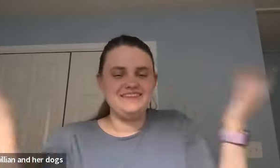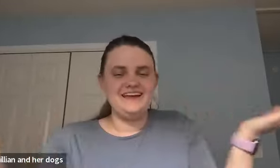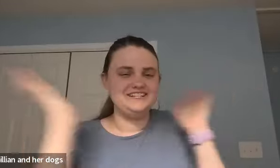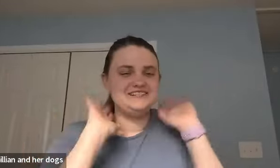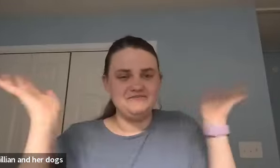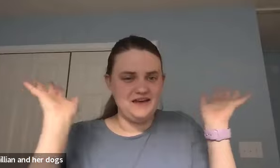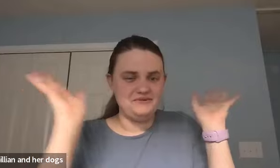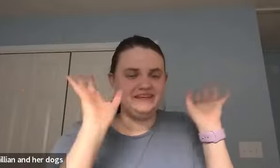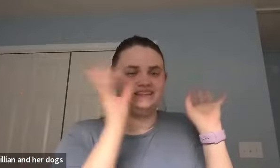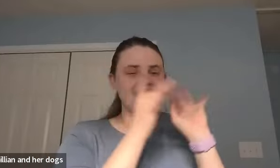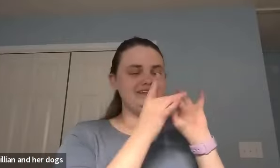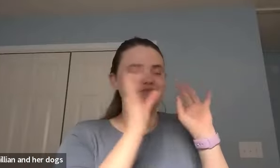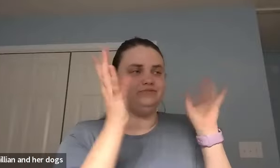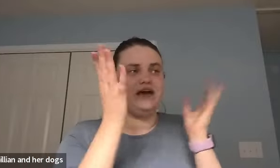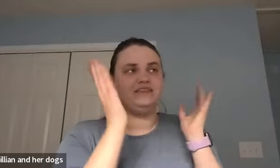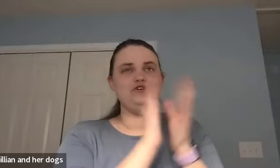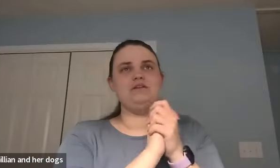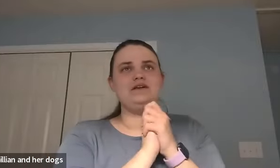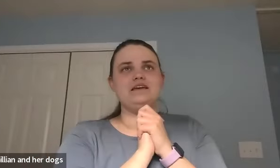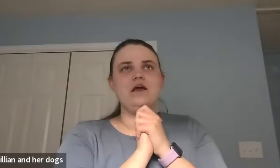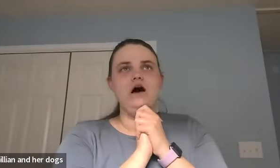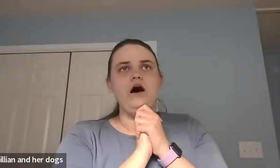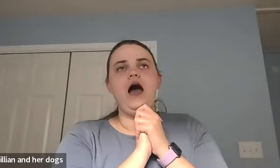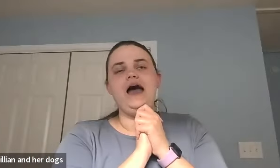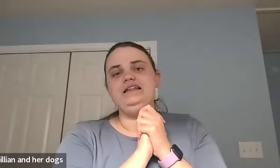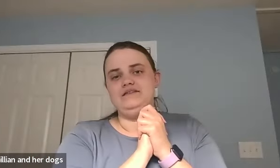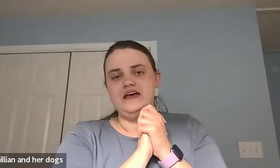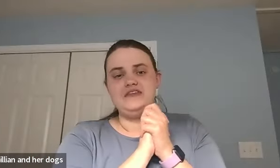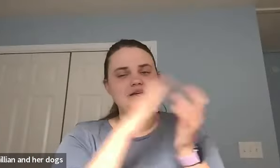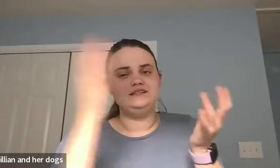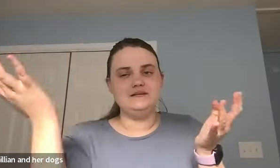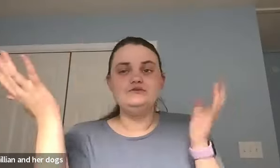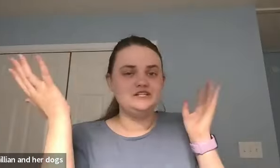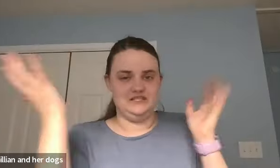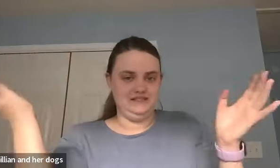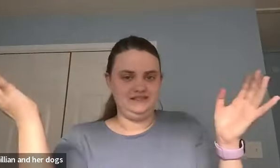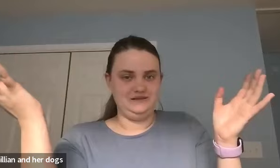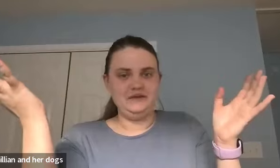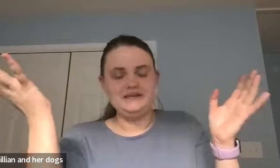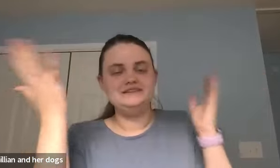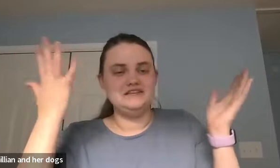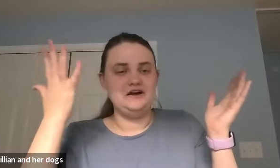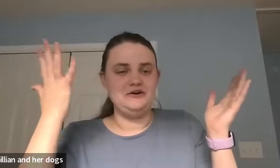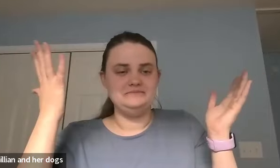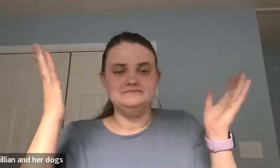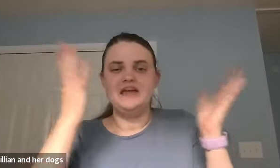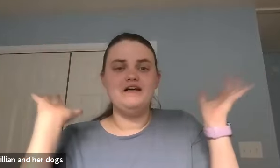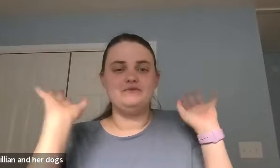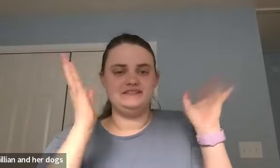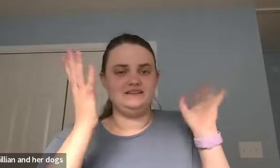I just love that. When they signed that, they told me that, I was like, oh, I love that. That makes so much sense to me. So I love when signs like